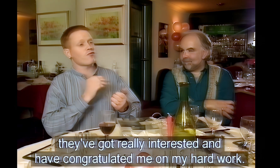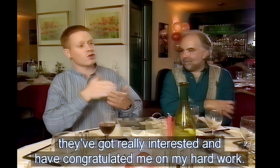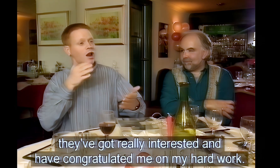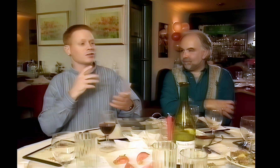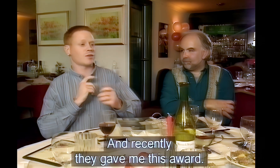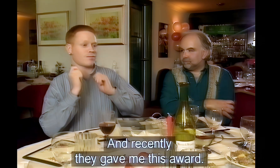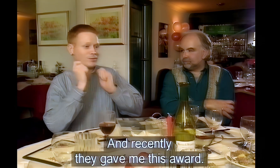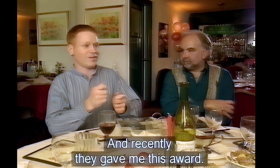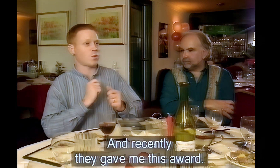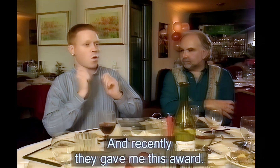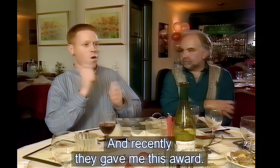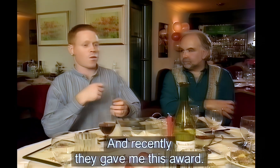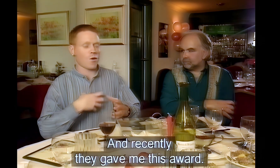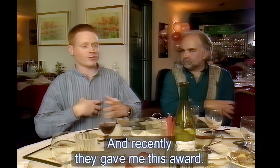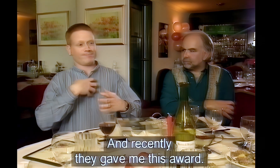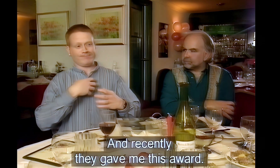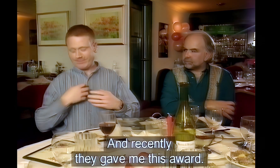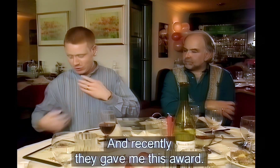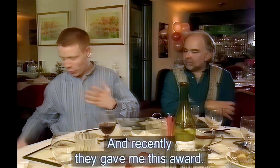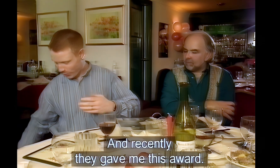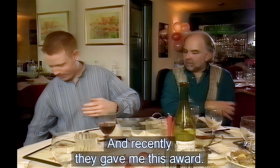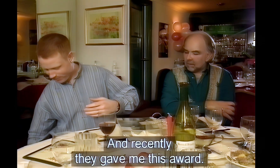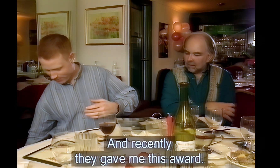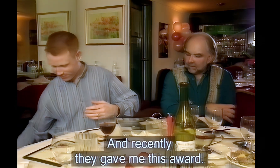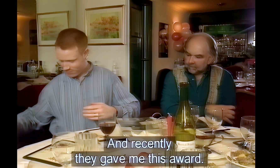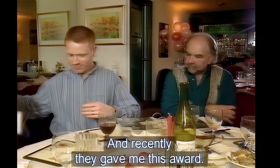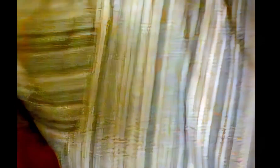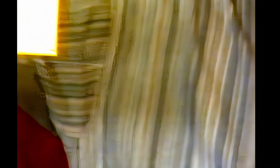sort of show their recognition, they gave me this award. Let me show you.